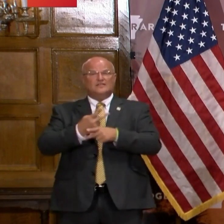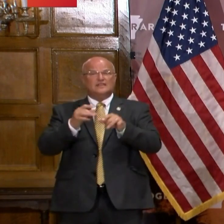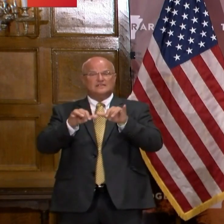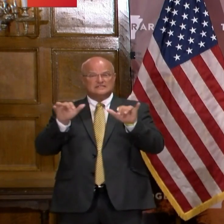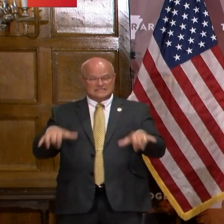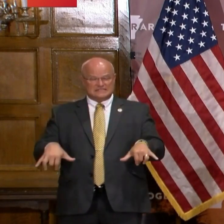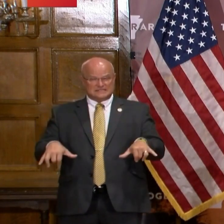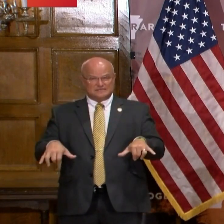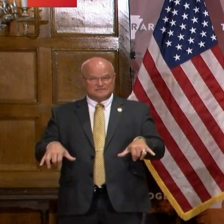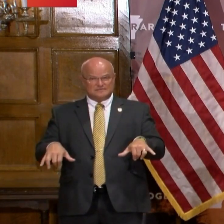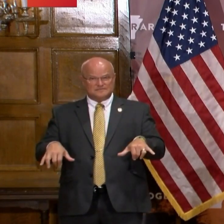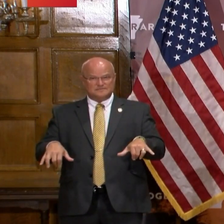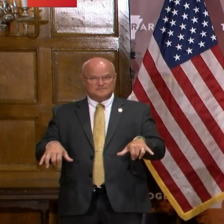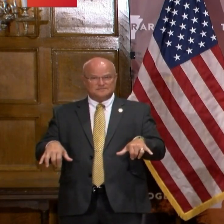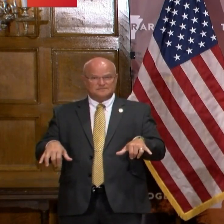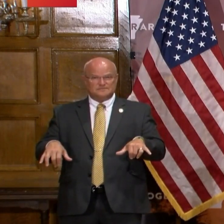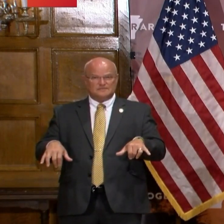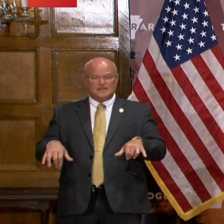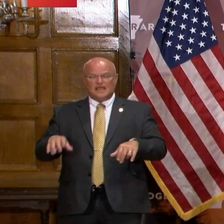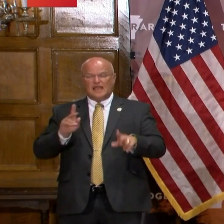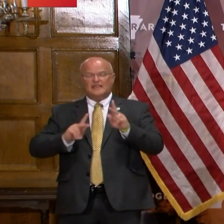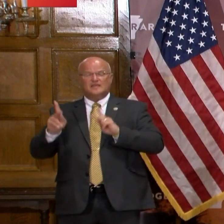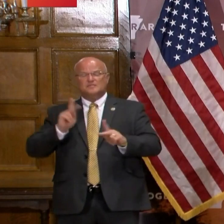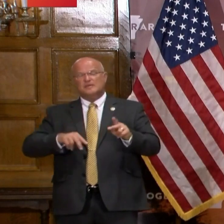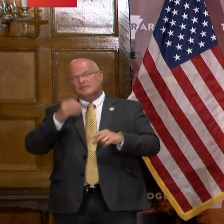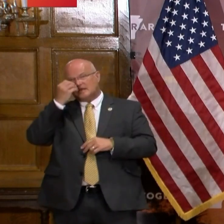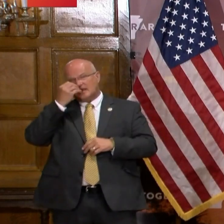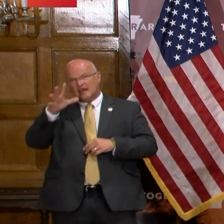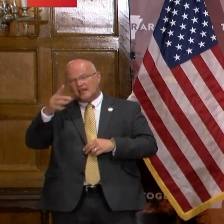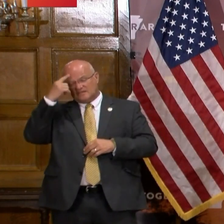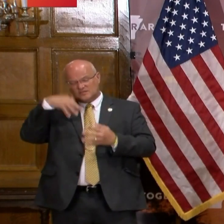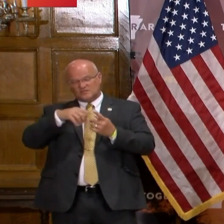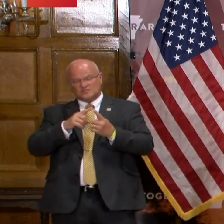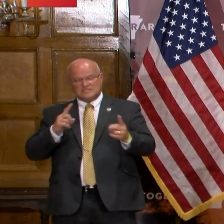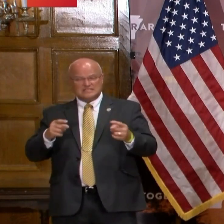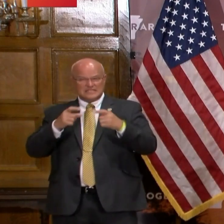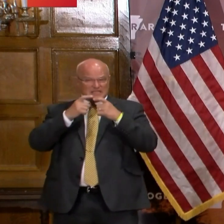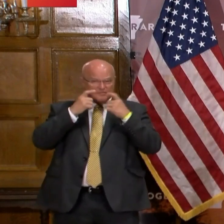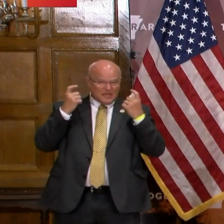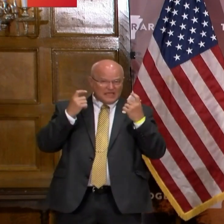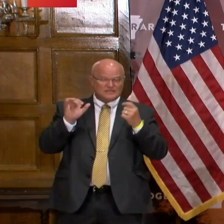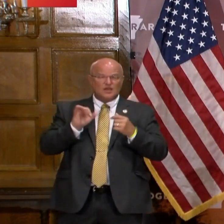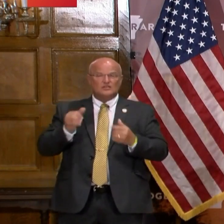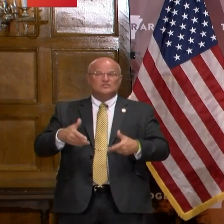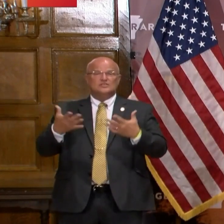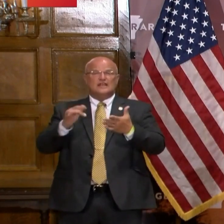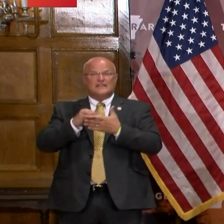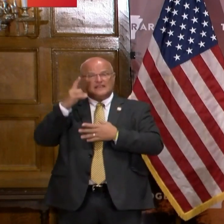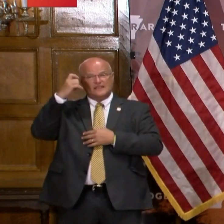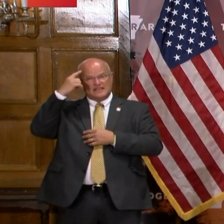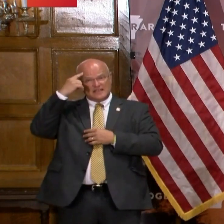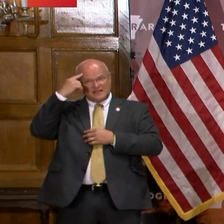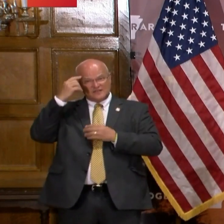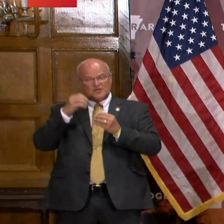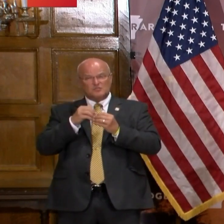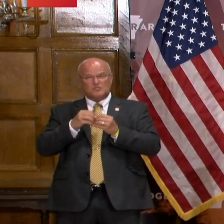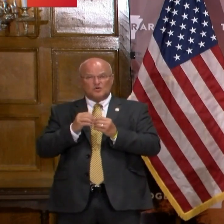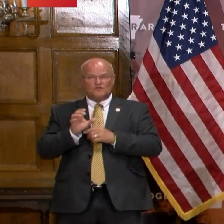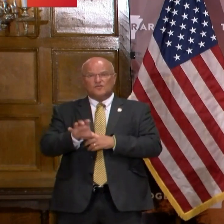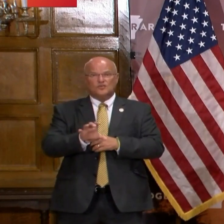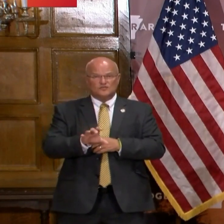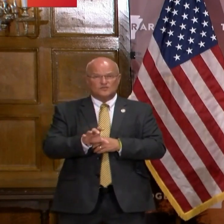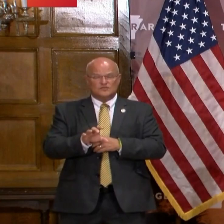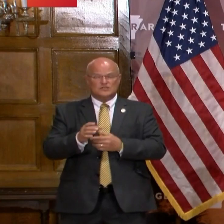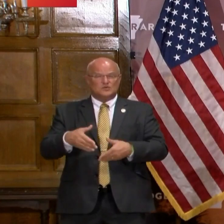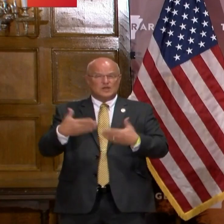said the public seems not to have taken seriously recommendations for social distancing and masks. And you also suggested that the governor might need to be more forceful in